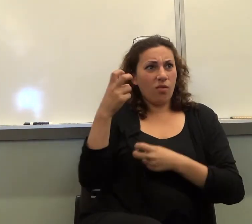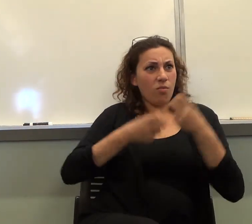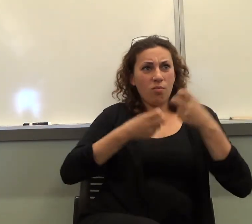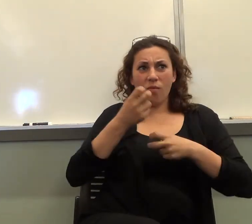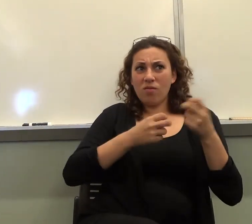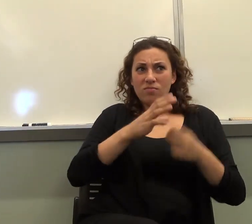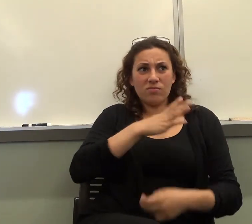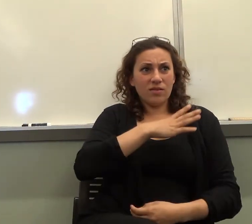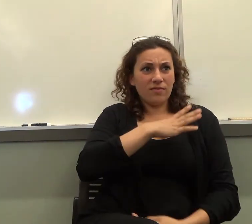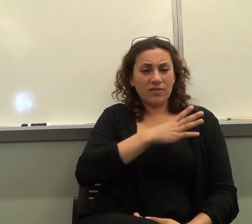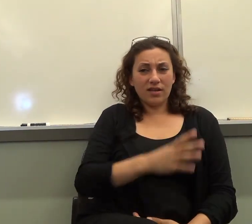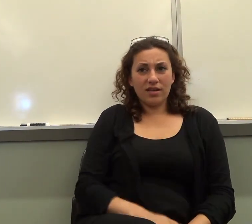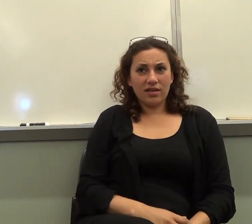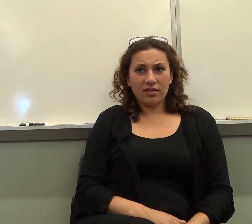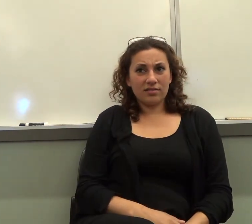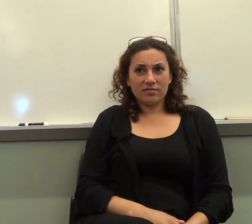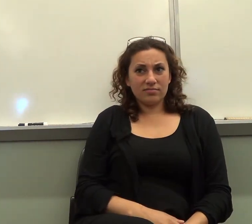David? Marley?